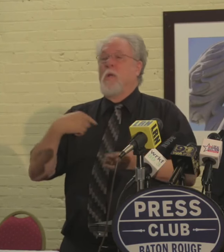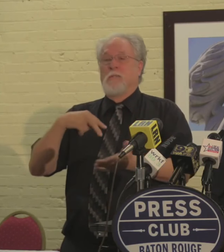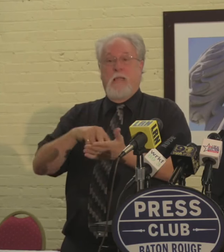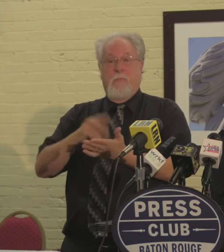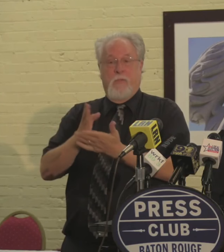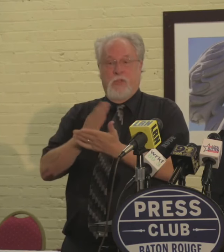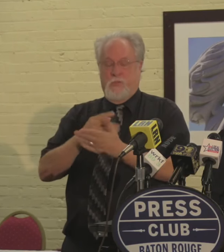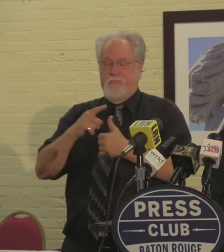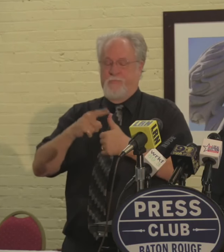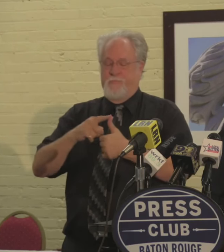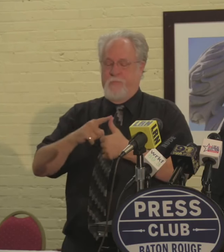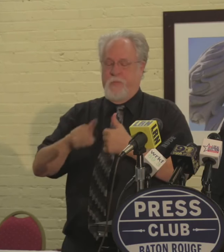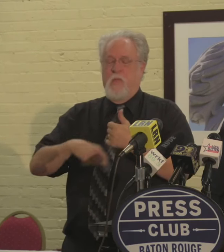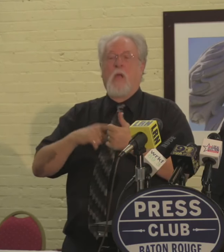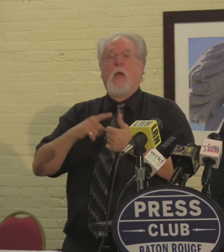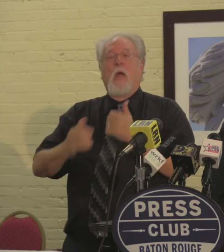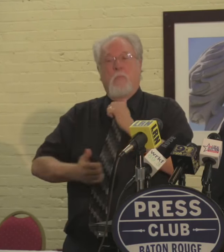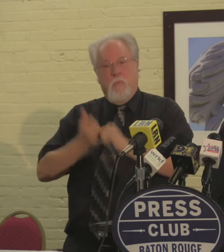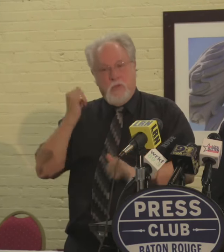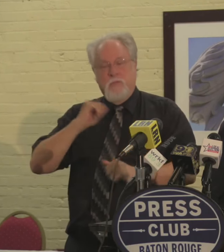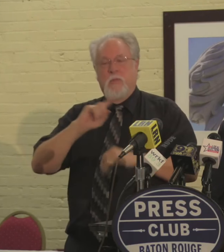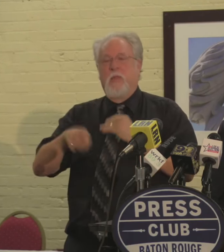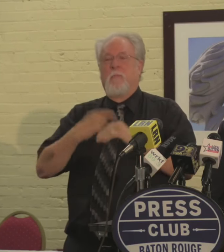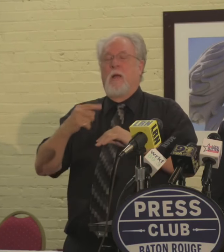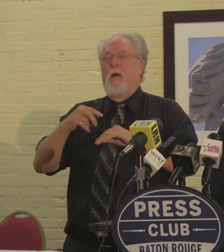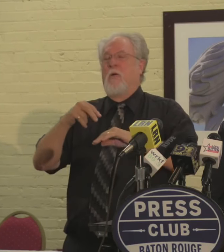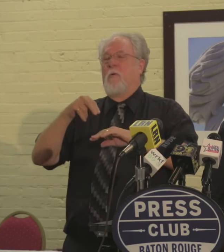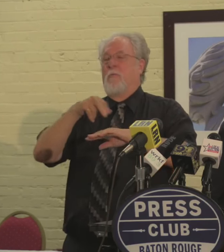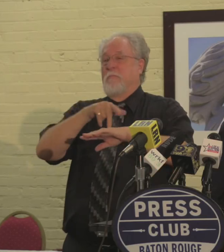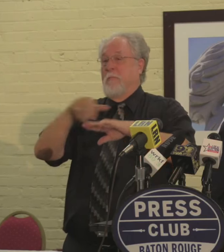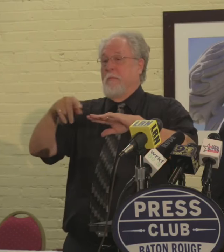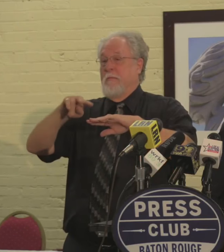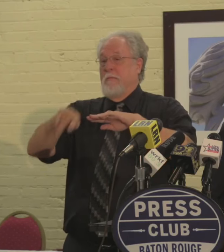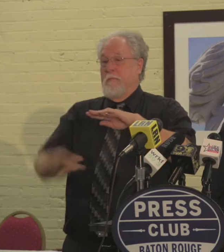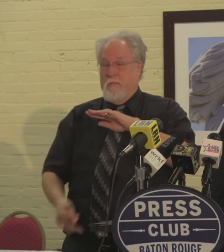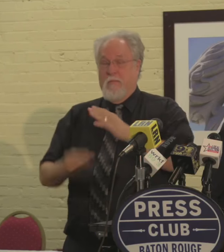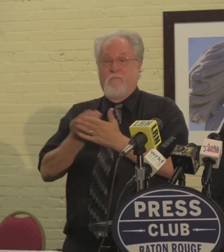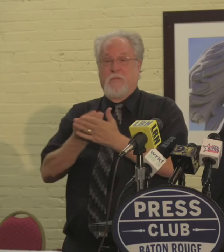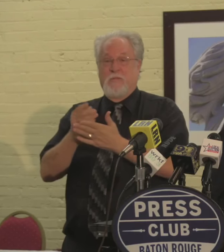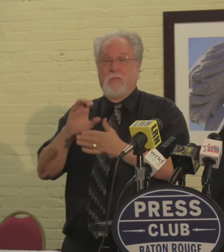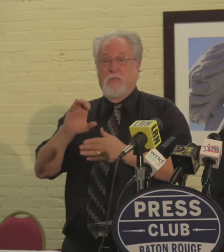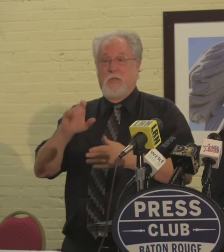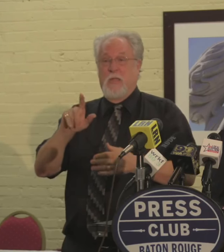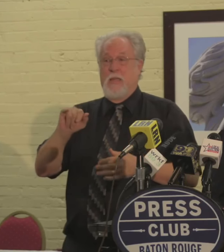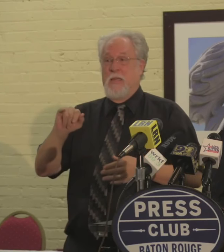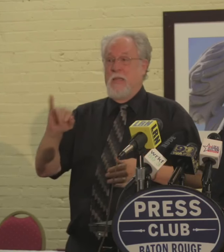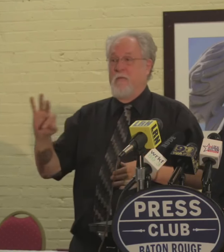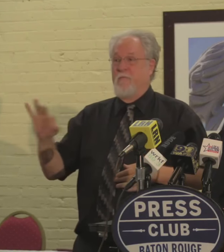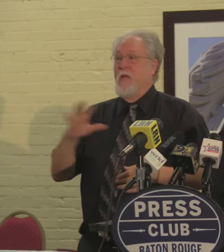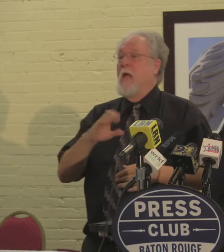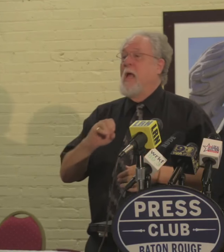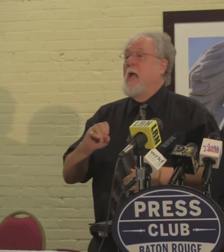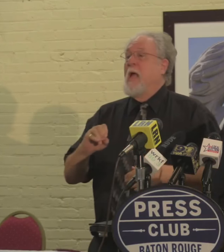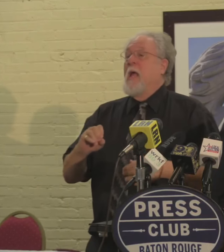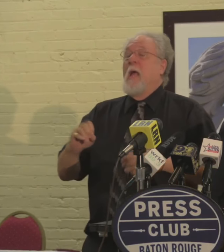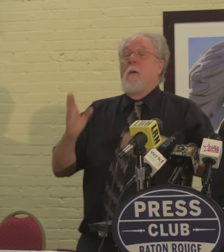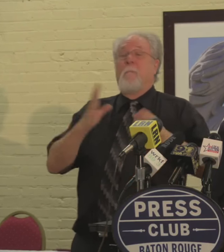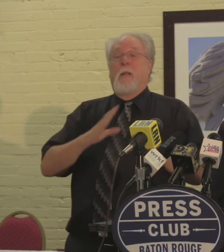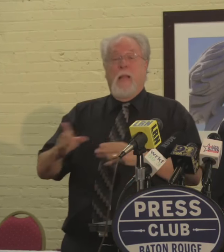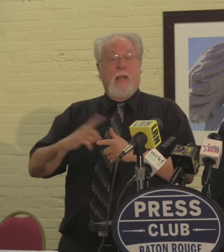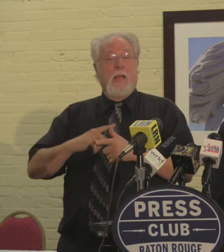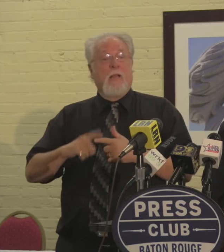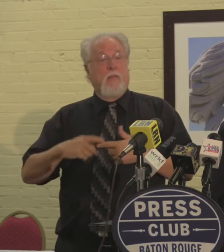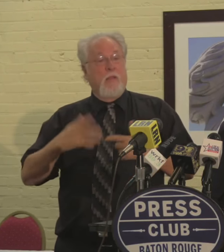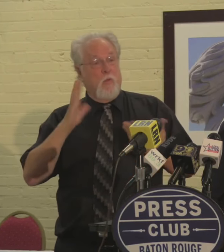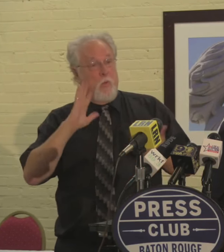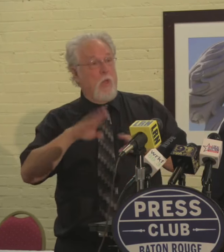budget, principally about the fiscal cliff, the plan that I have proposed, and shortly after that I